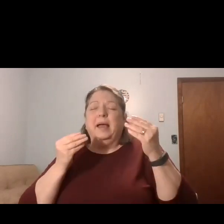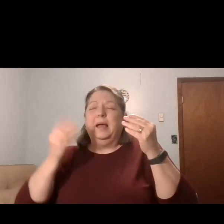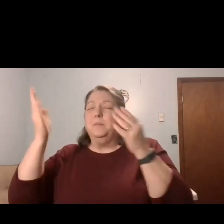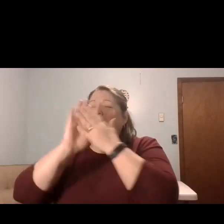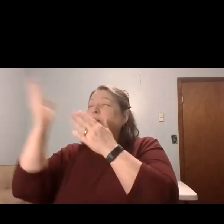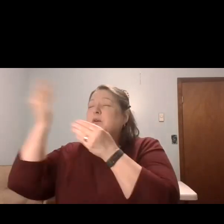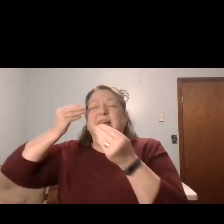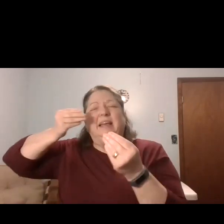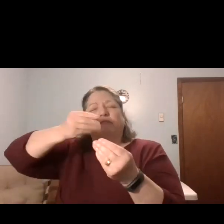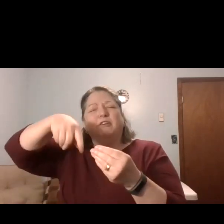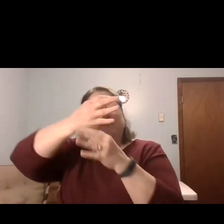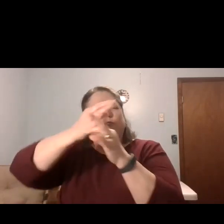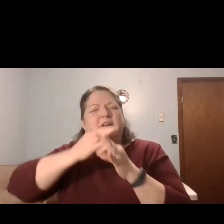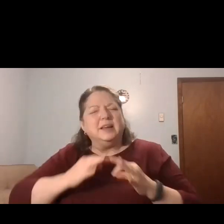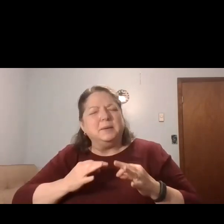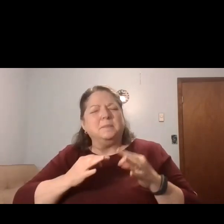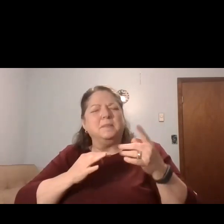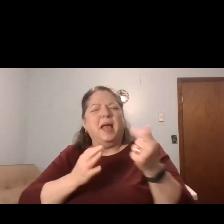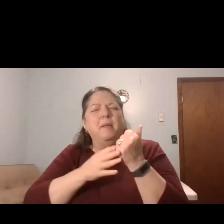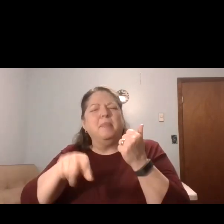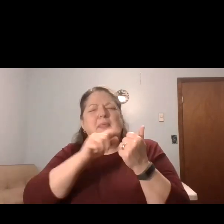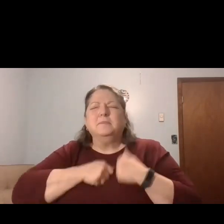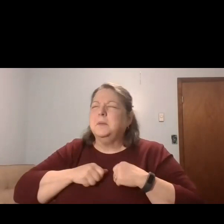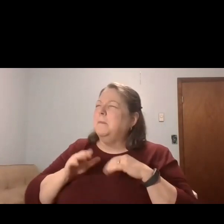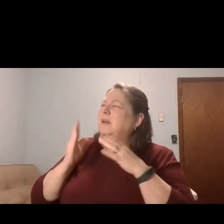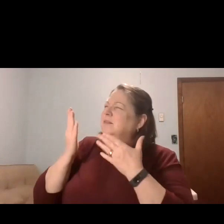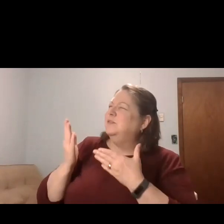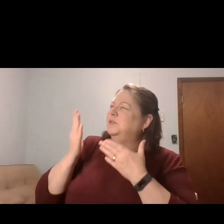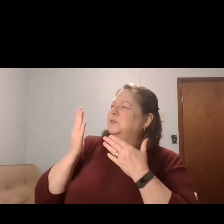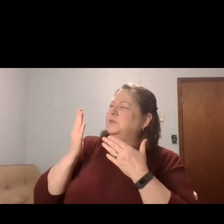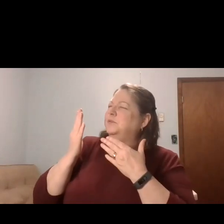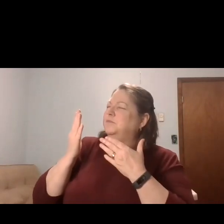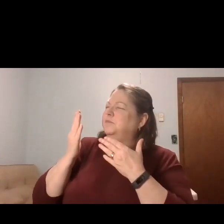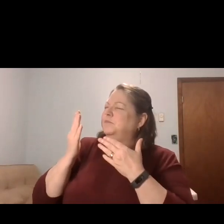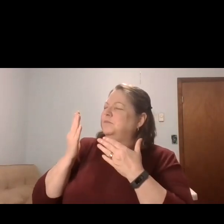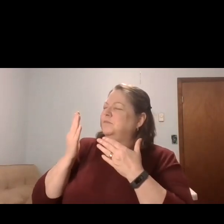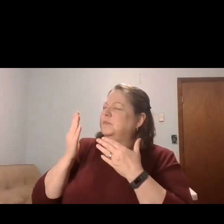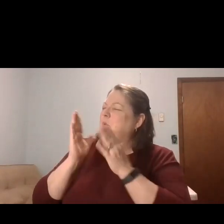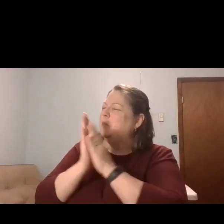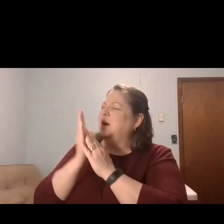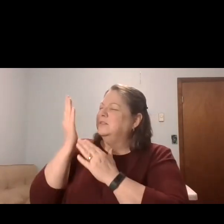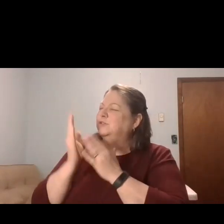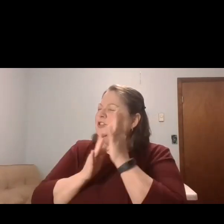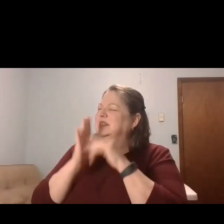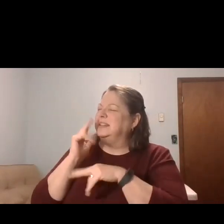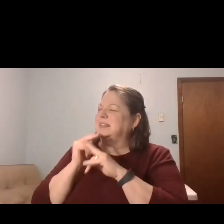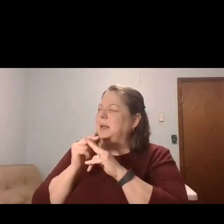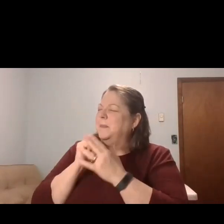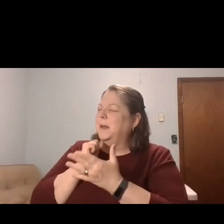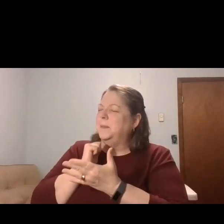And that, Lord, these lives will be submitted to Jesus for your glory in their lives. We praise you in Jesus' name.